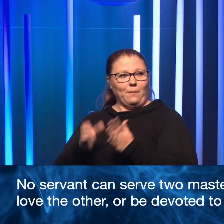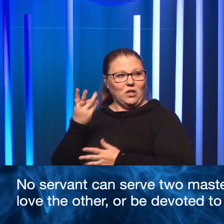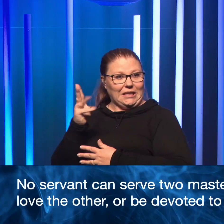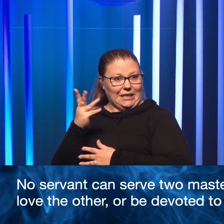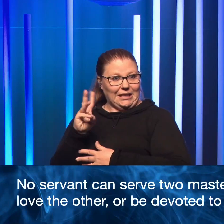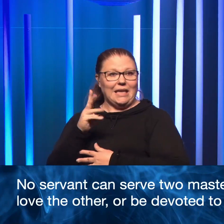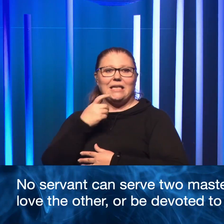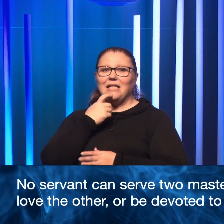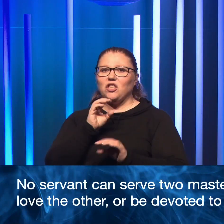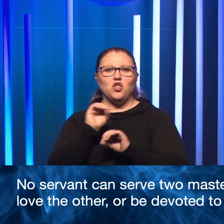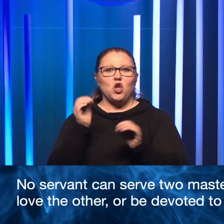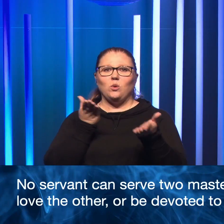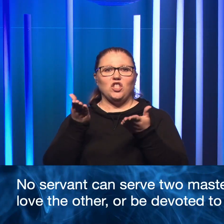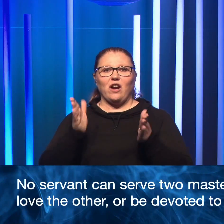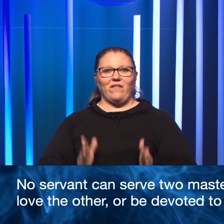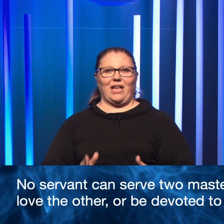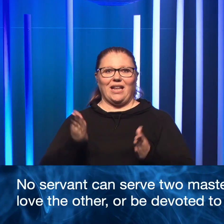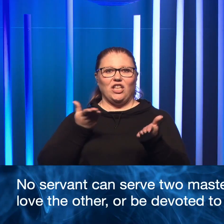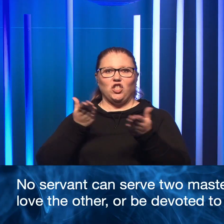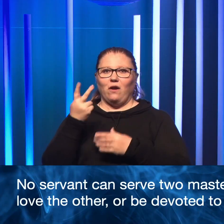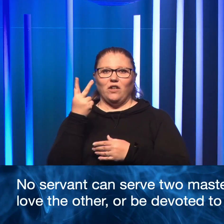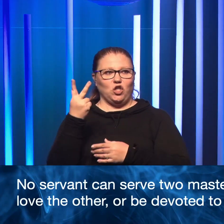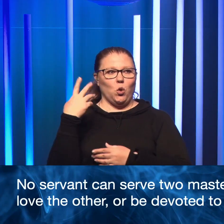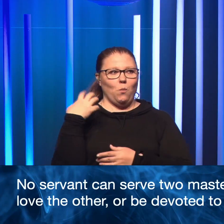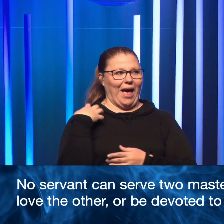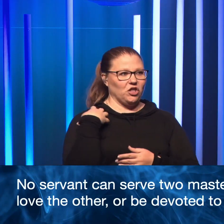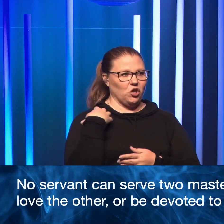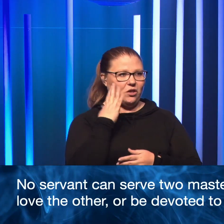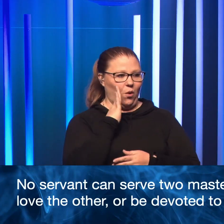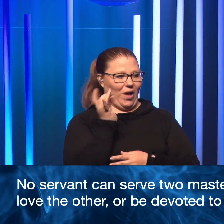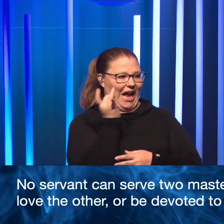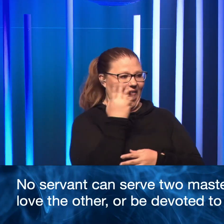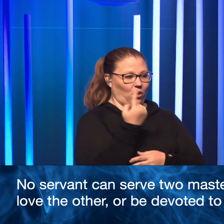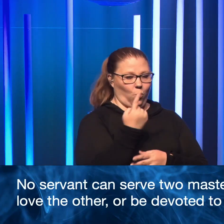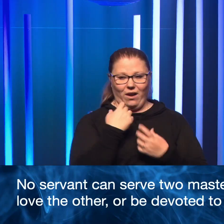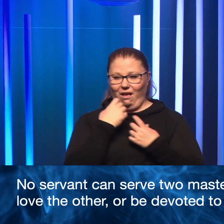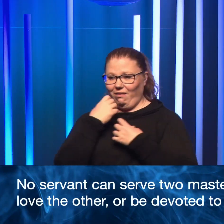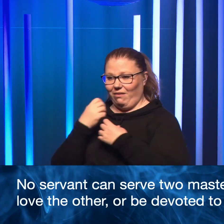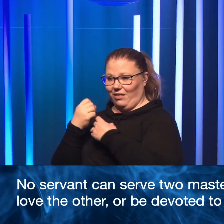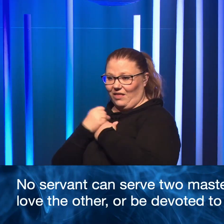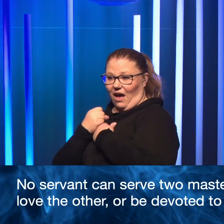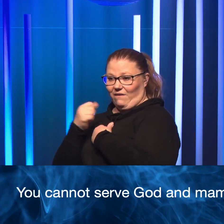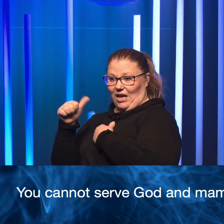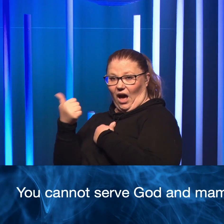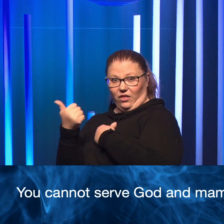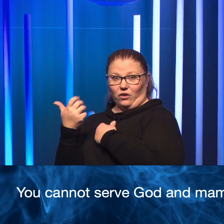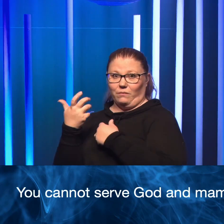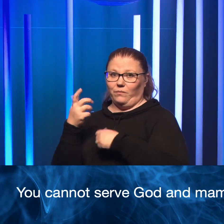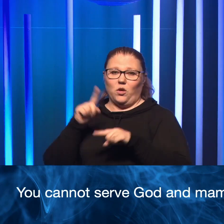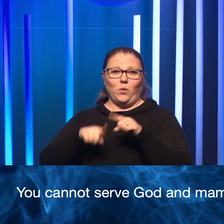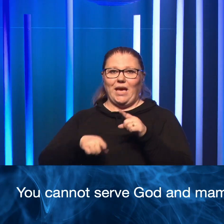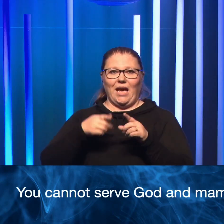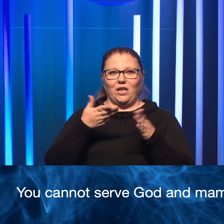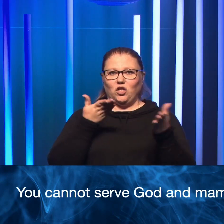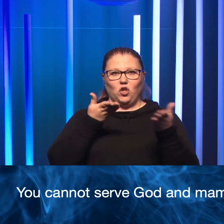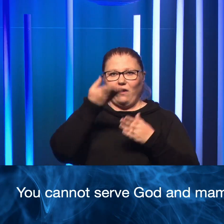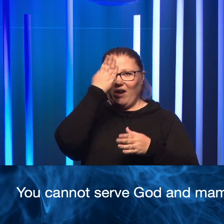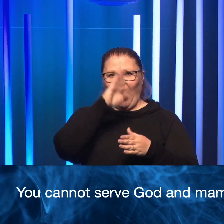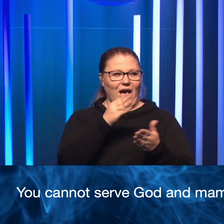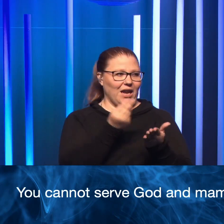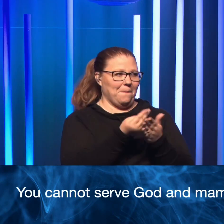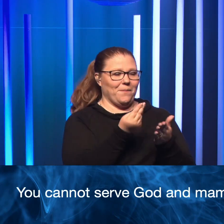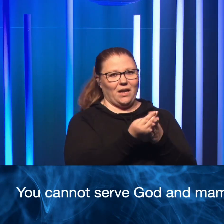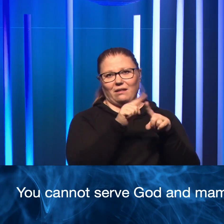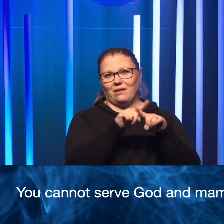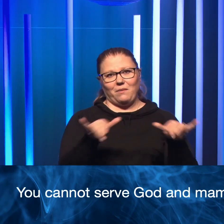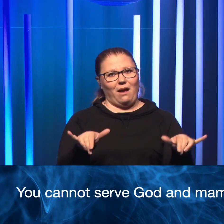can serve two masters. They'll either hate the one and love the other, or be devoted to one and despise the other. You cannot serve God and mammon. Like,